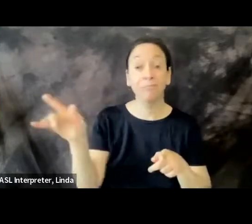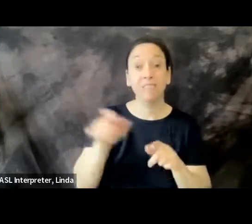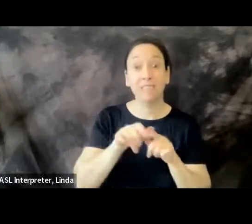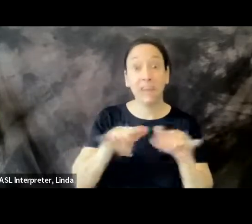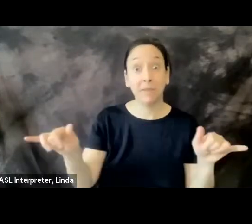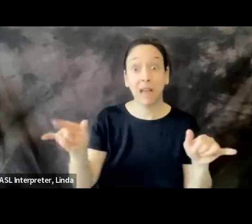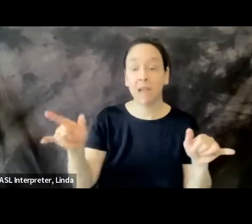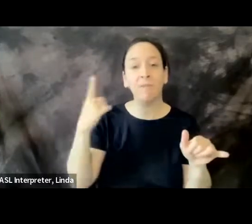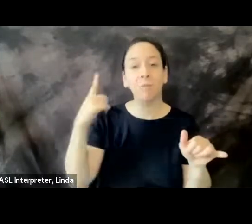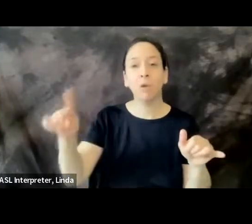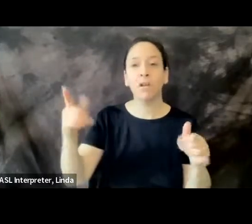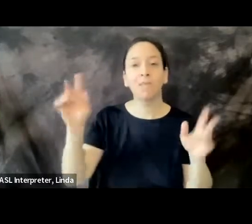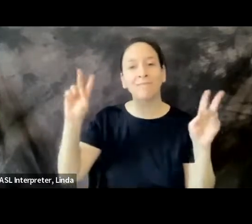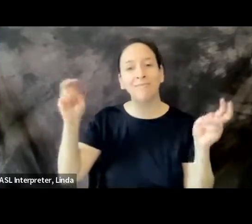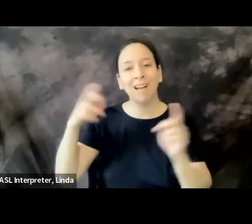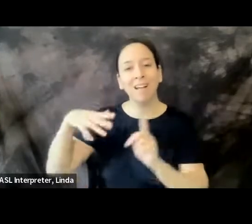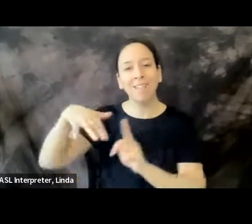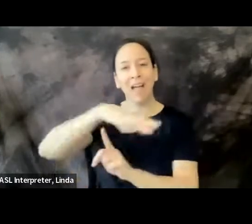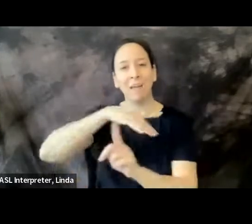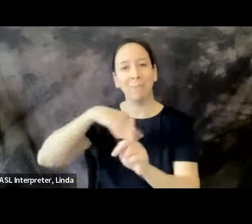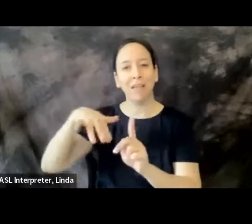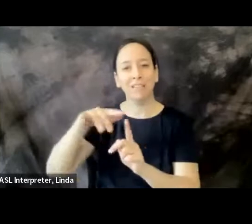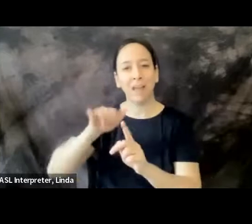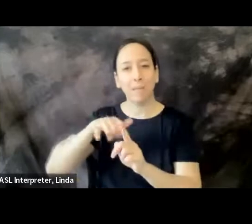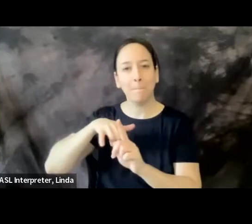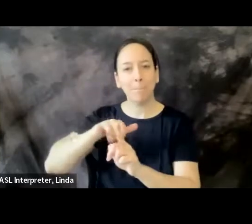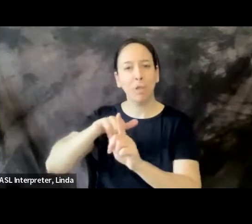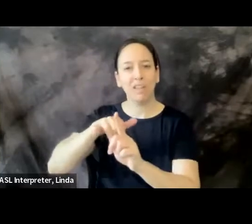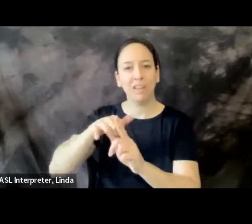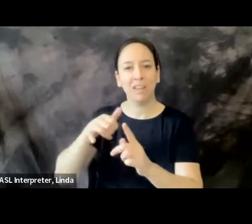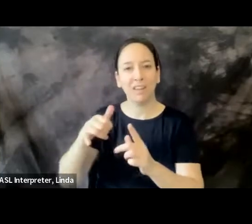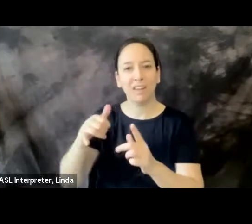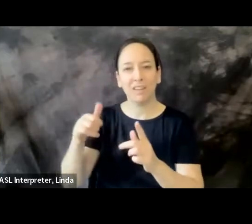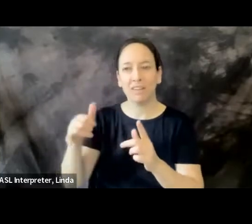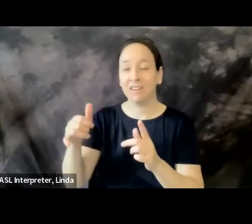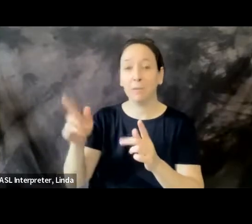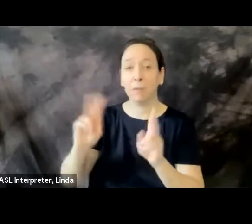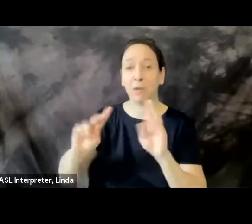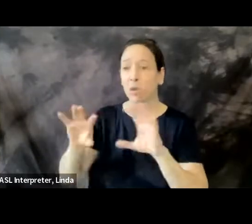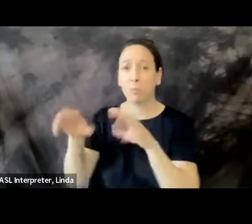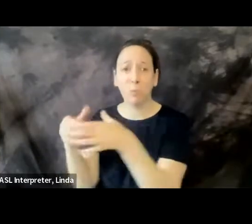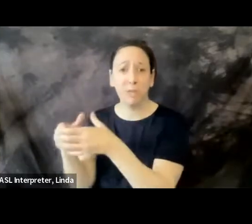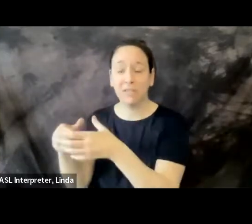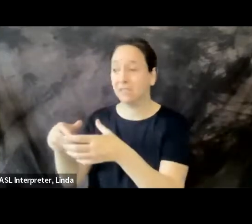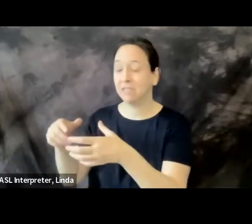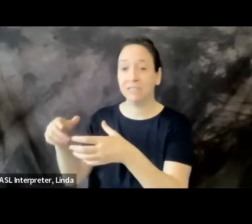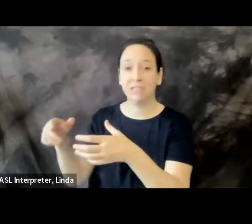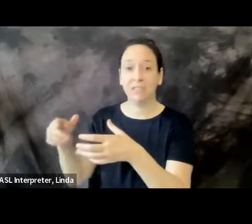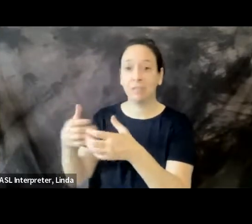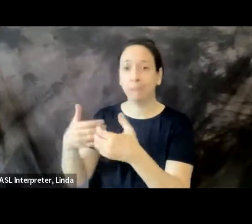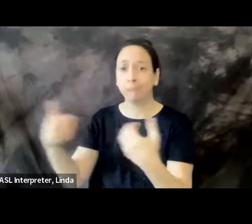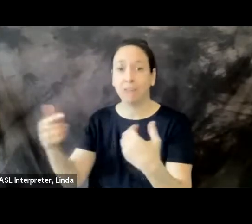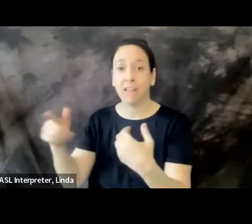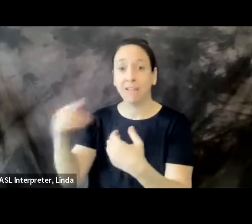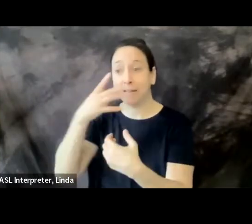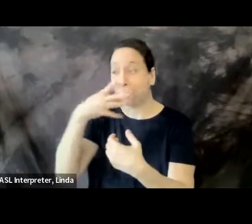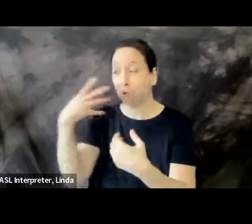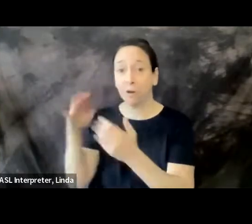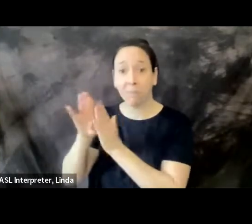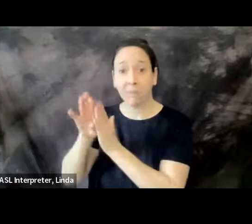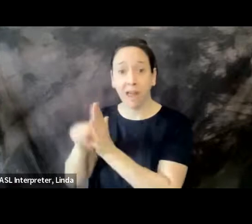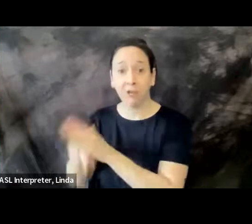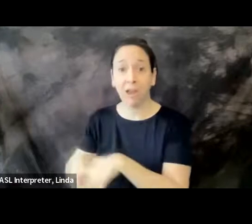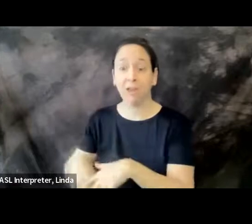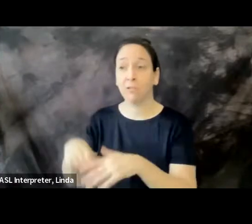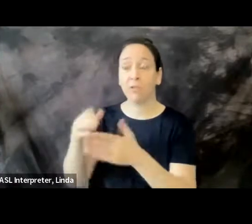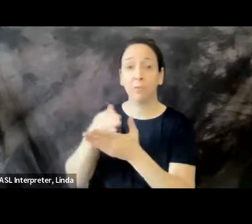like widespread bullying, including bullying of students from marginalized communities, like bullying students from immigrant backgrounds, from minoritized